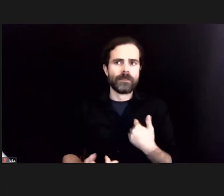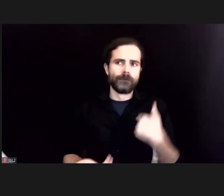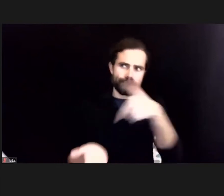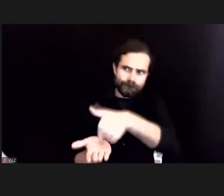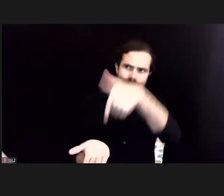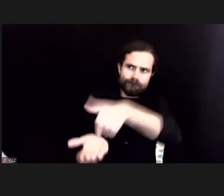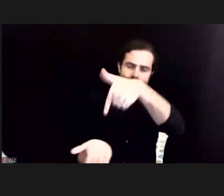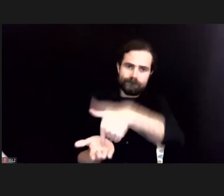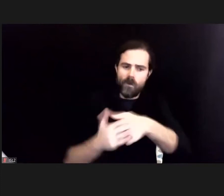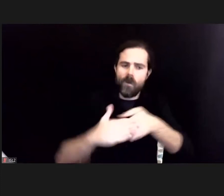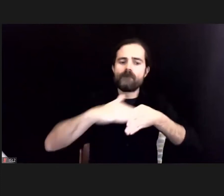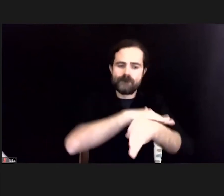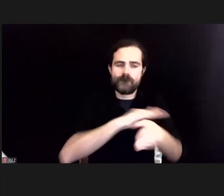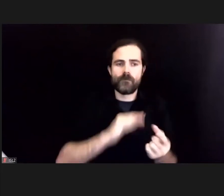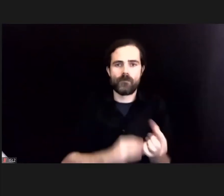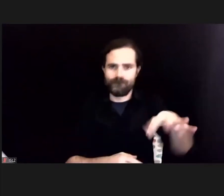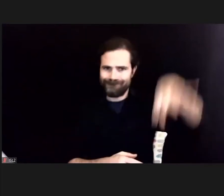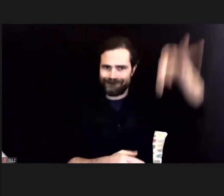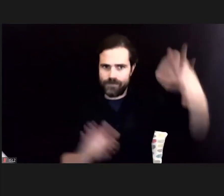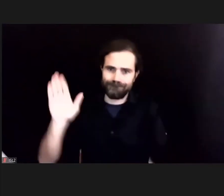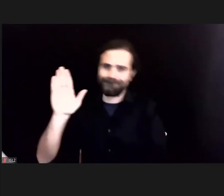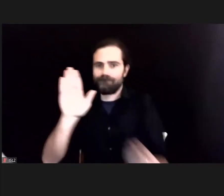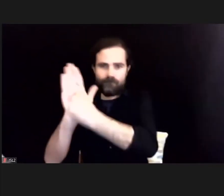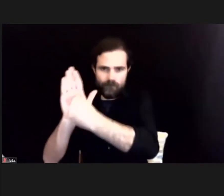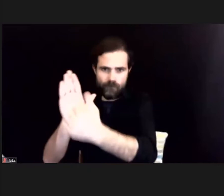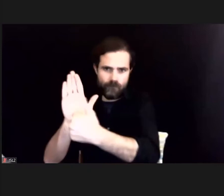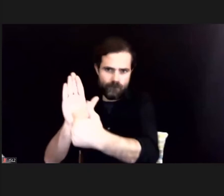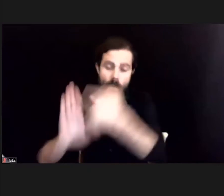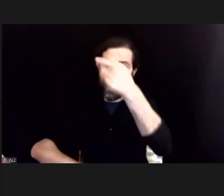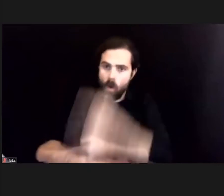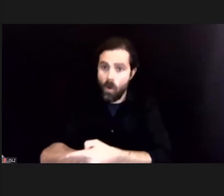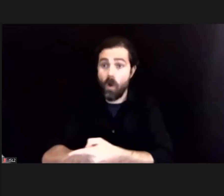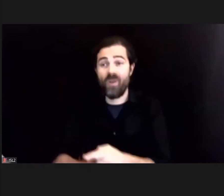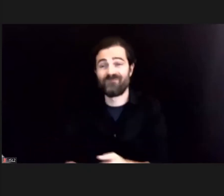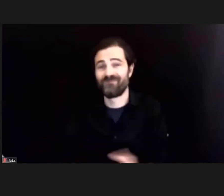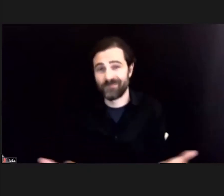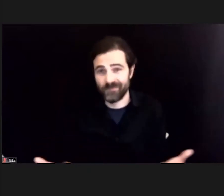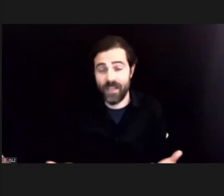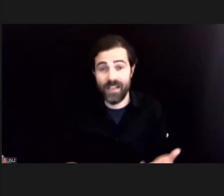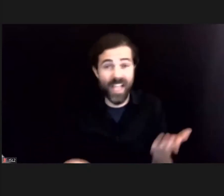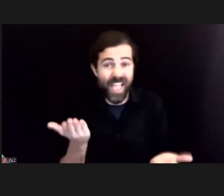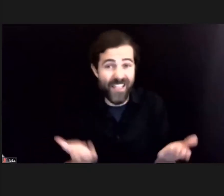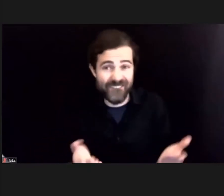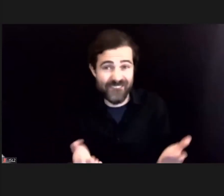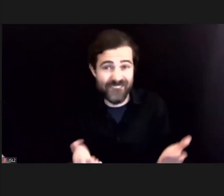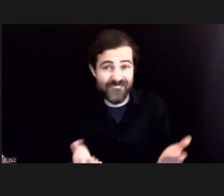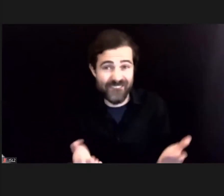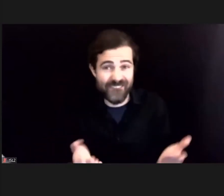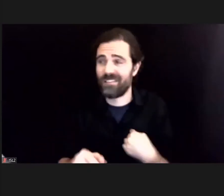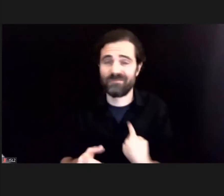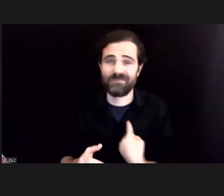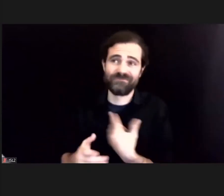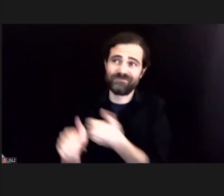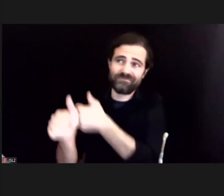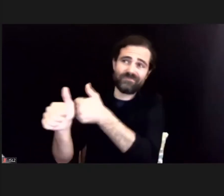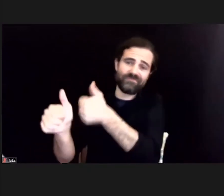obligation. Otherwise, we will fall short, and we'll have some technologies that will represent a barrier for